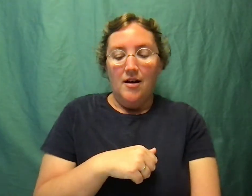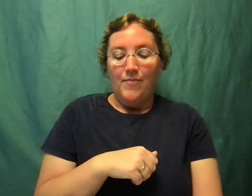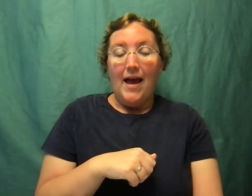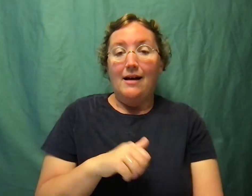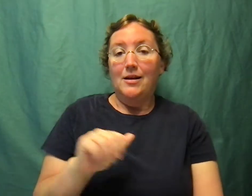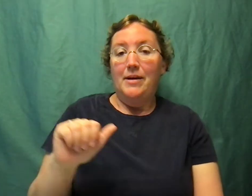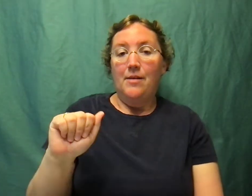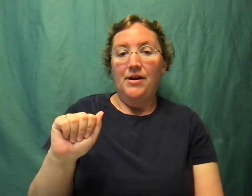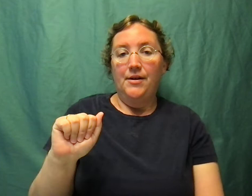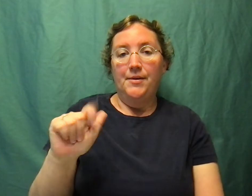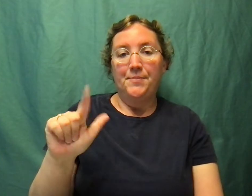Alabama,